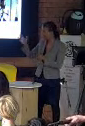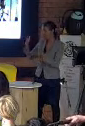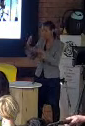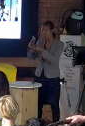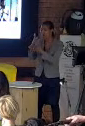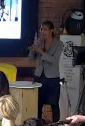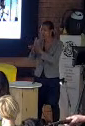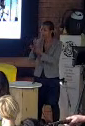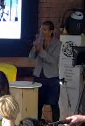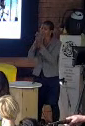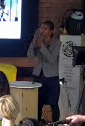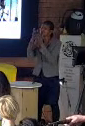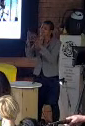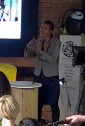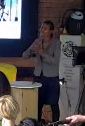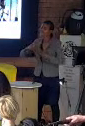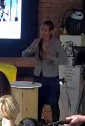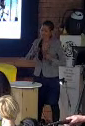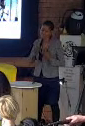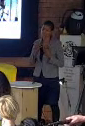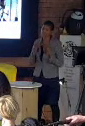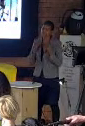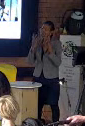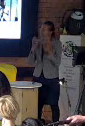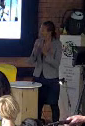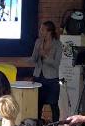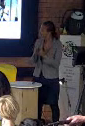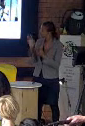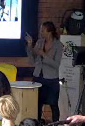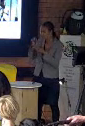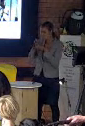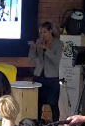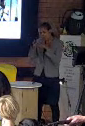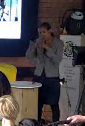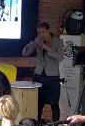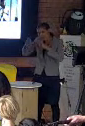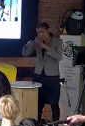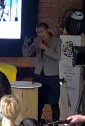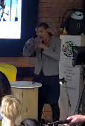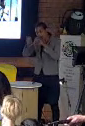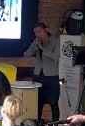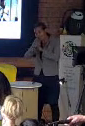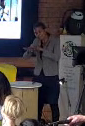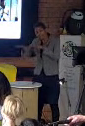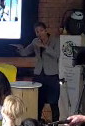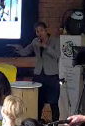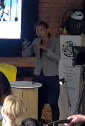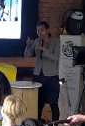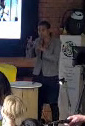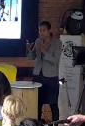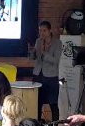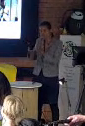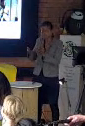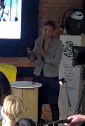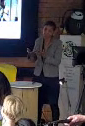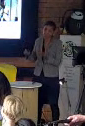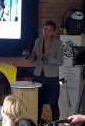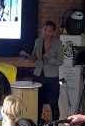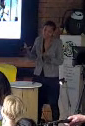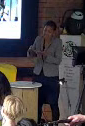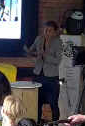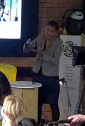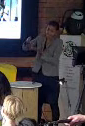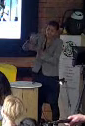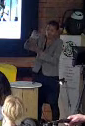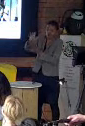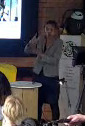inspiring. Have you tried other mediums that might impact your drawings? Maybe like closing your eyes